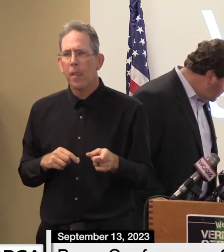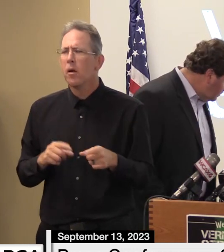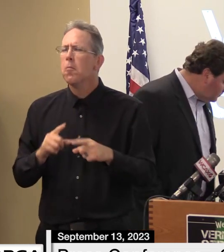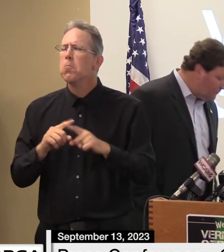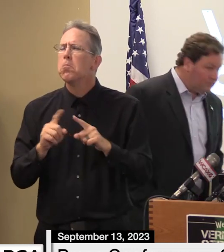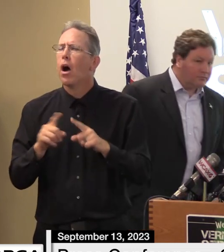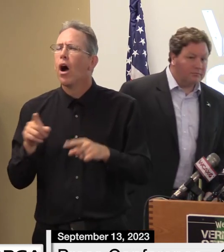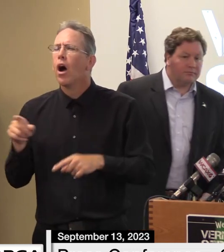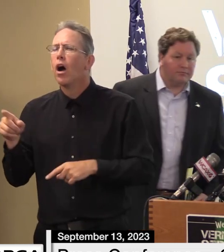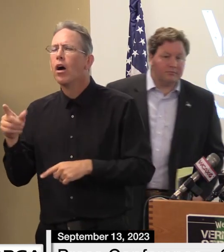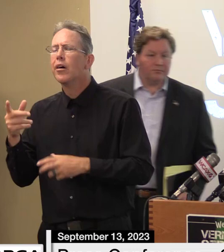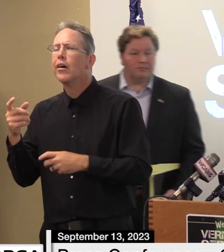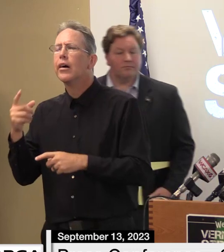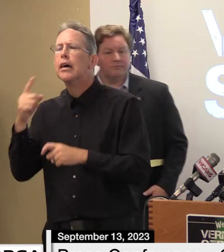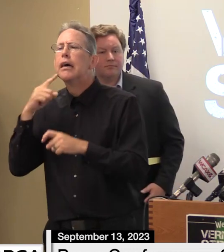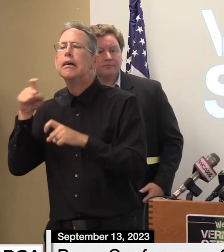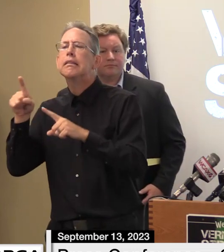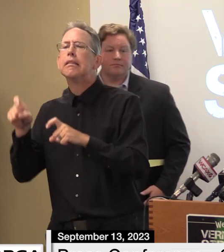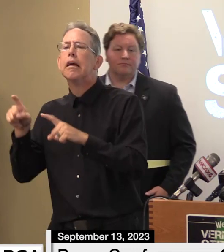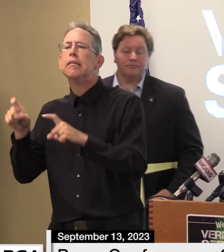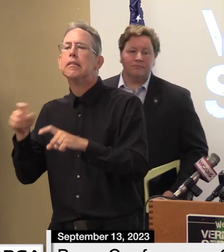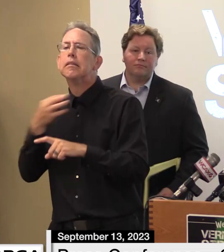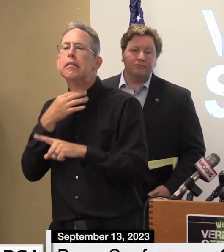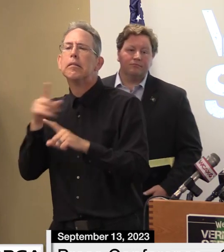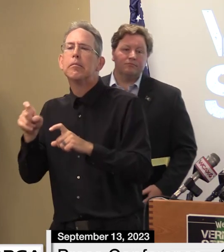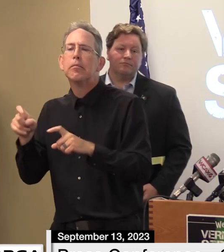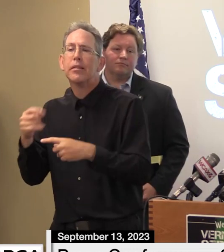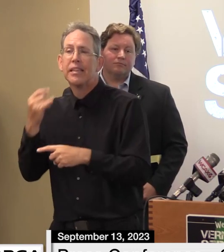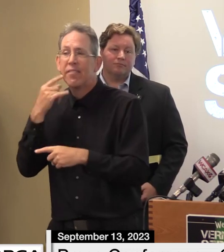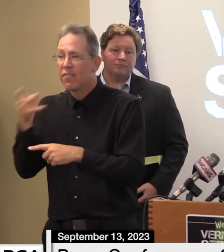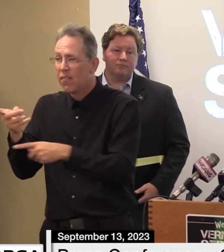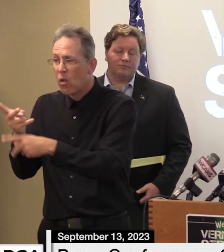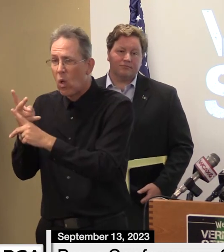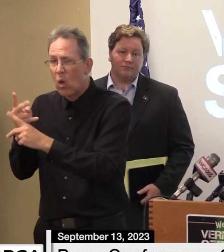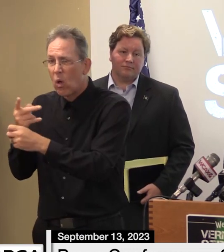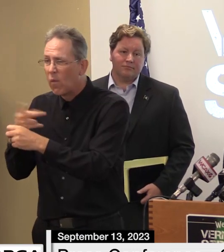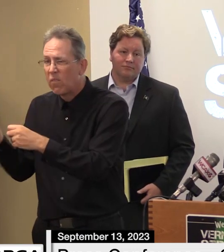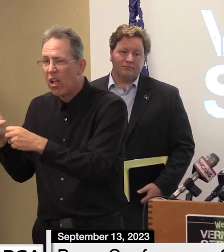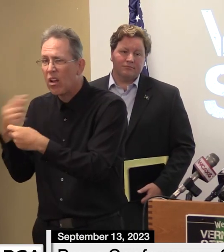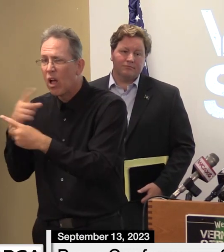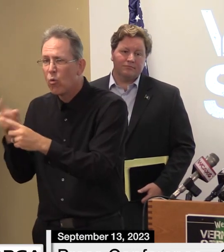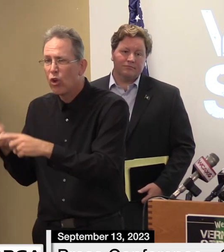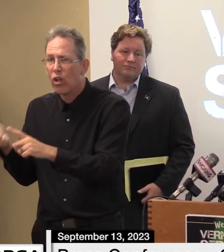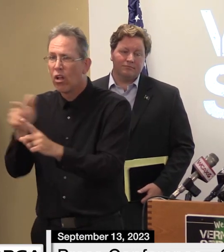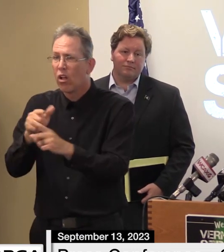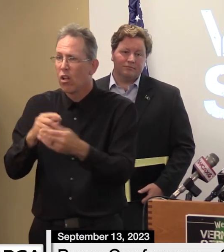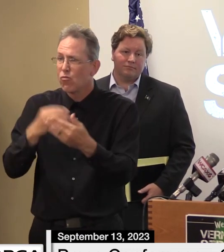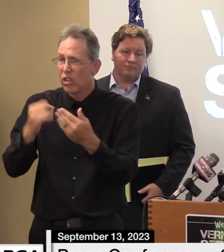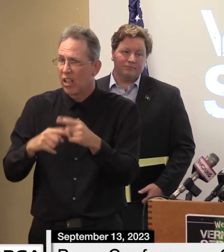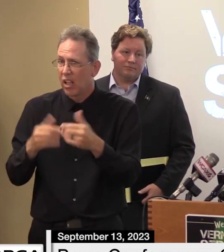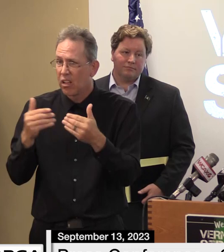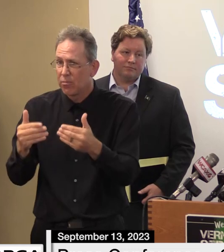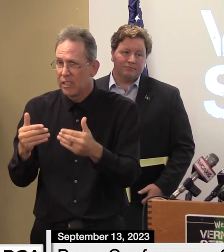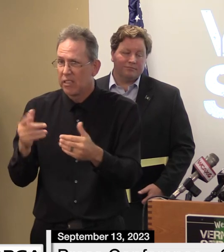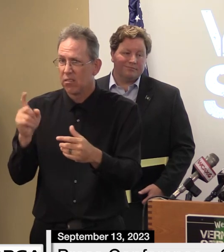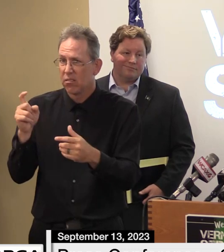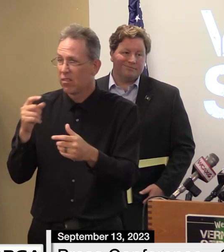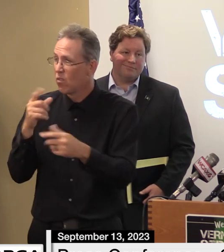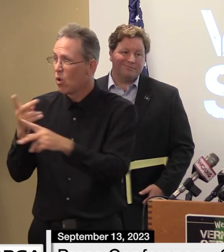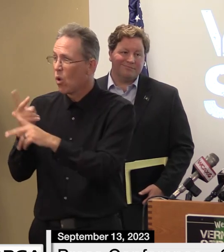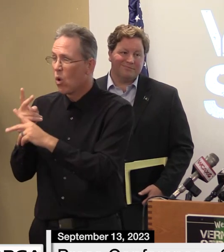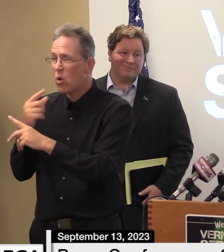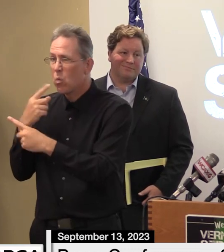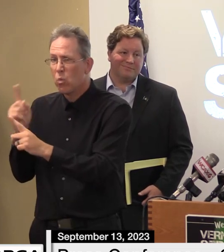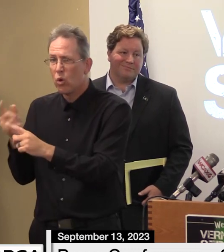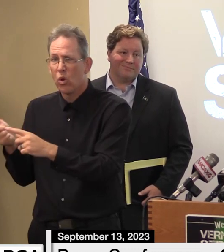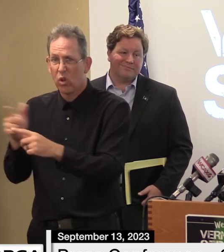you'll have to determine that if not for this loan, this project won't go forward? Is that like